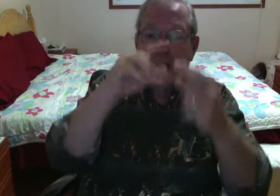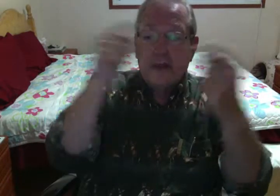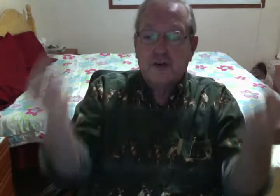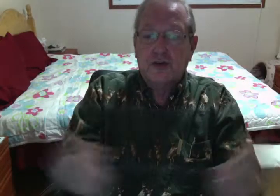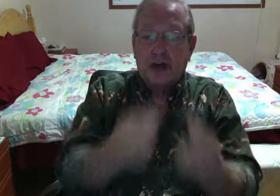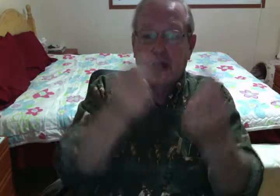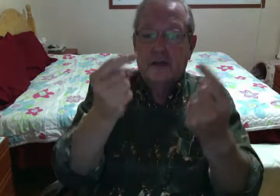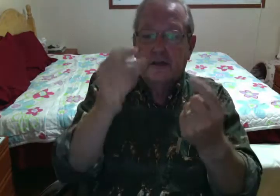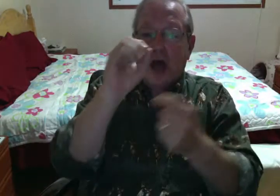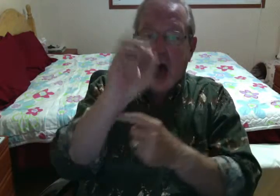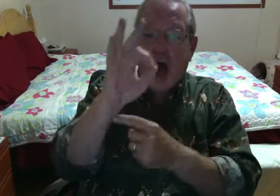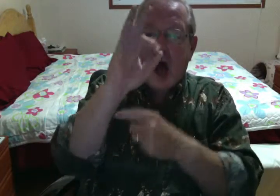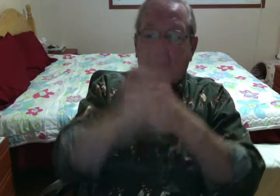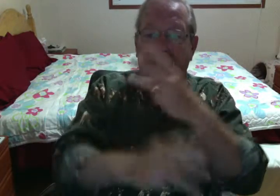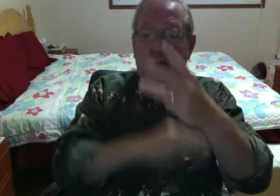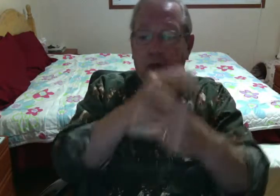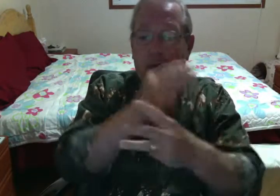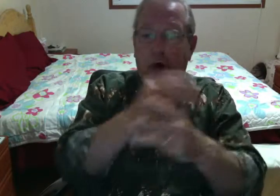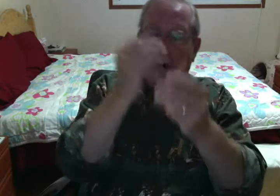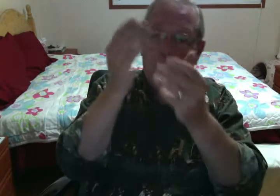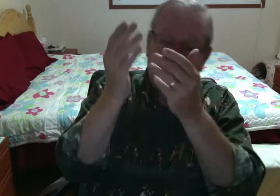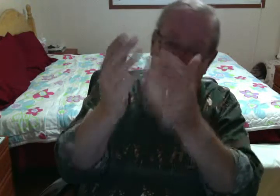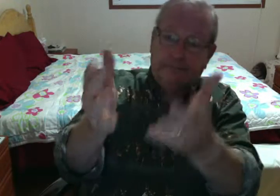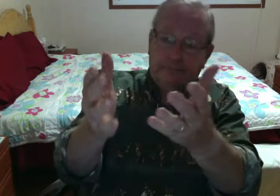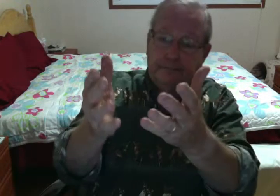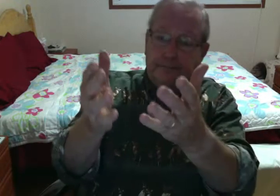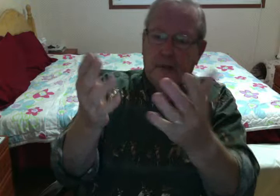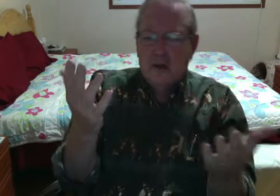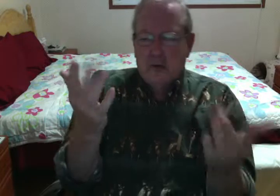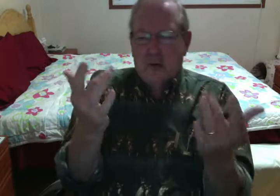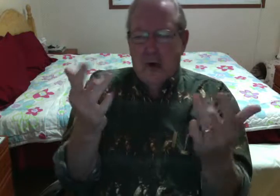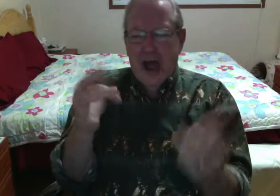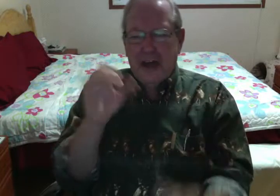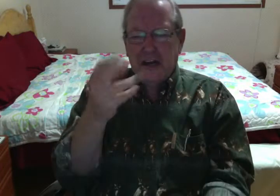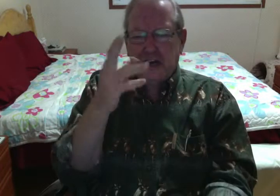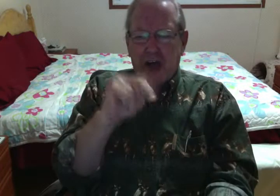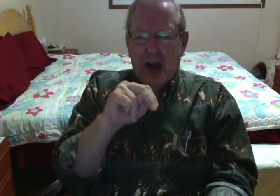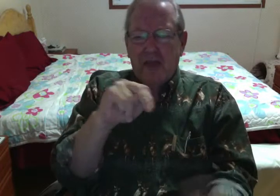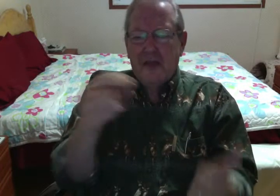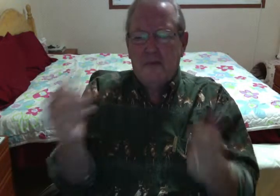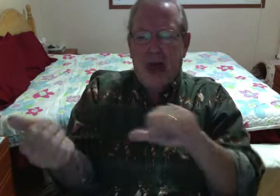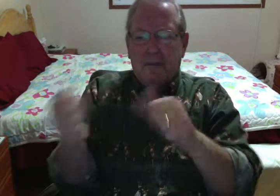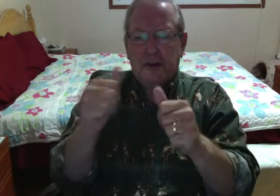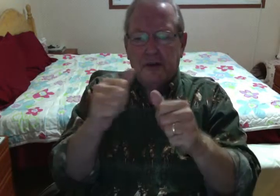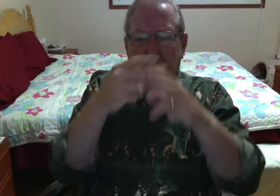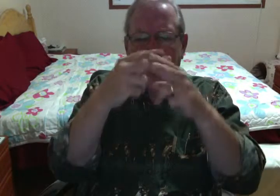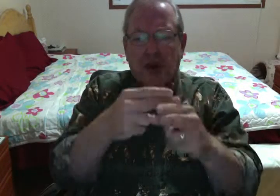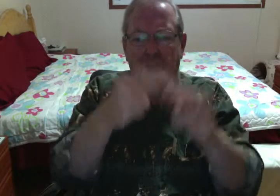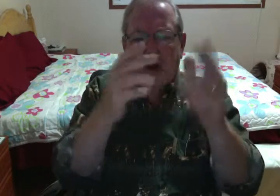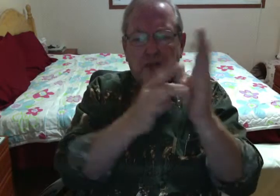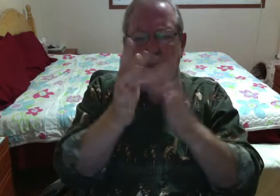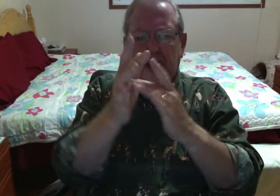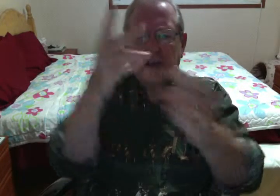the sins of the world. Why did John the Baptist call Jesus